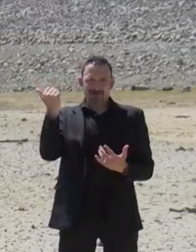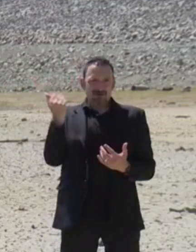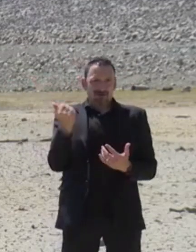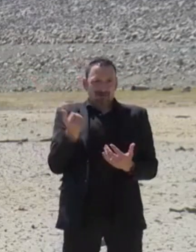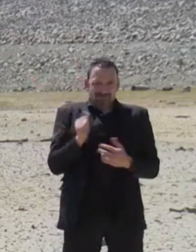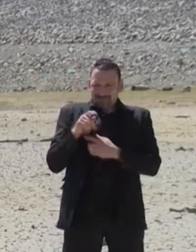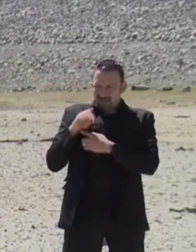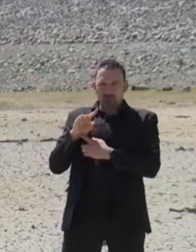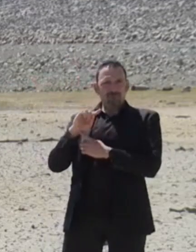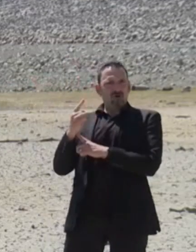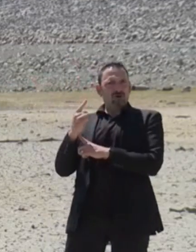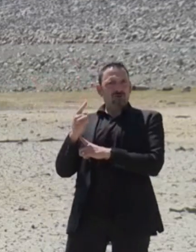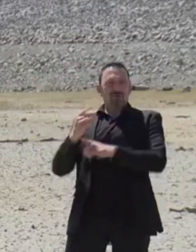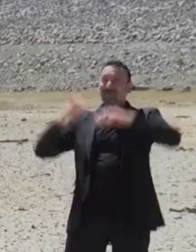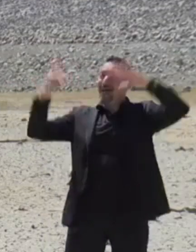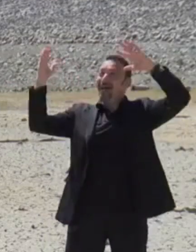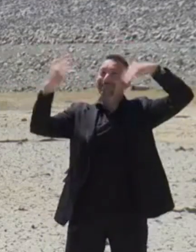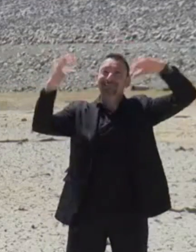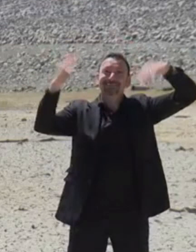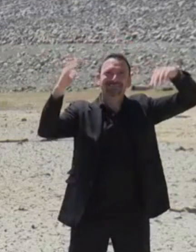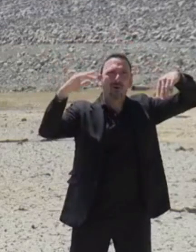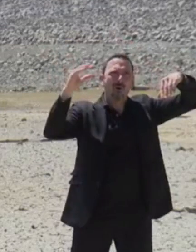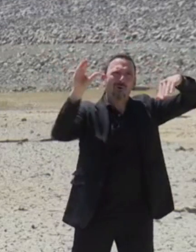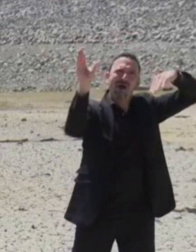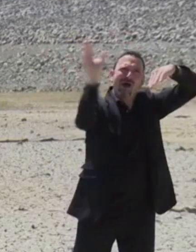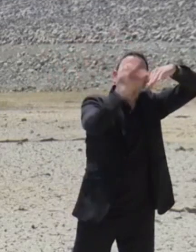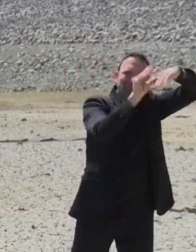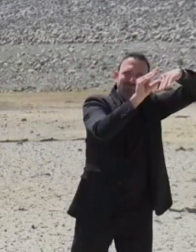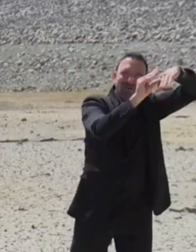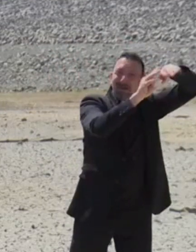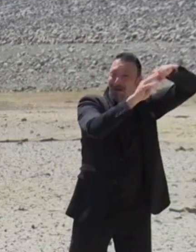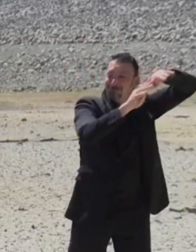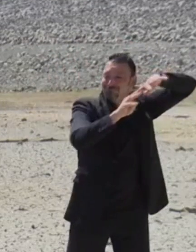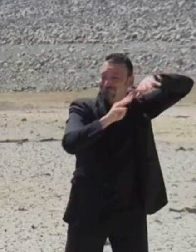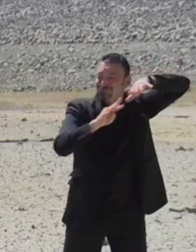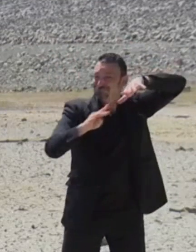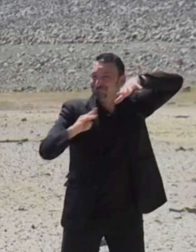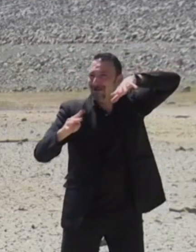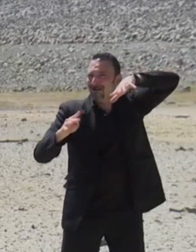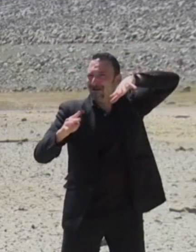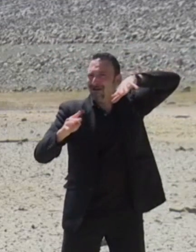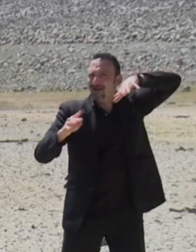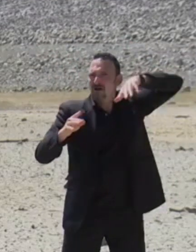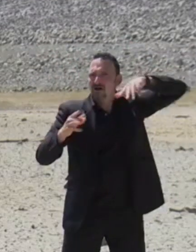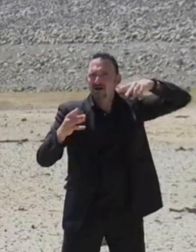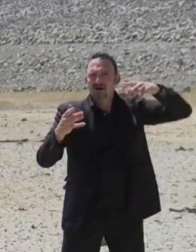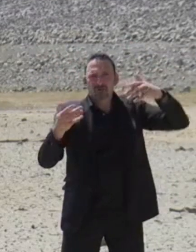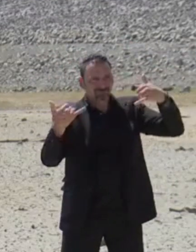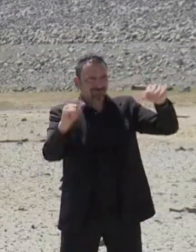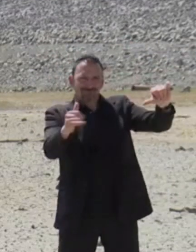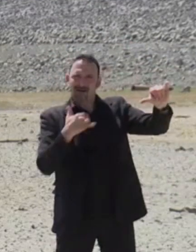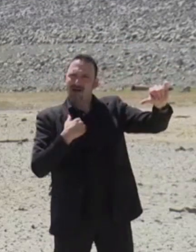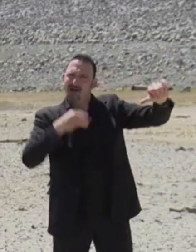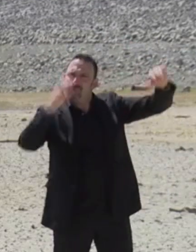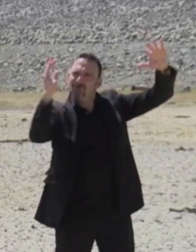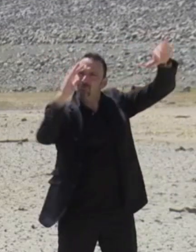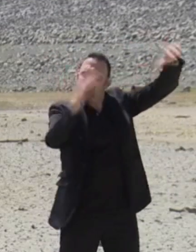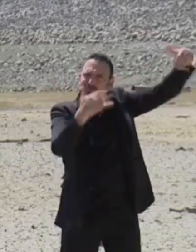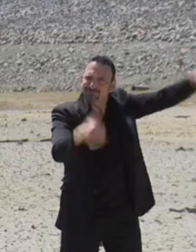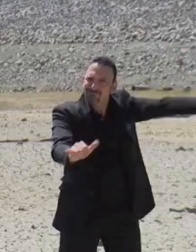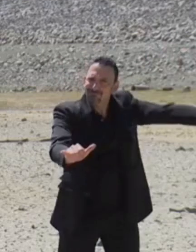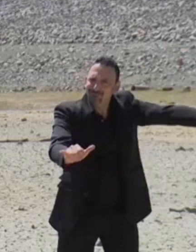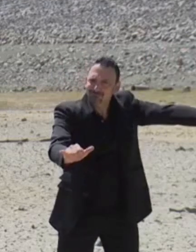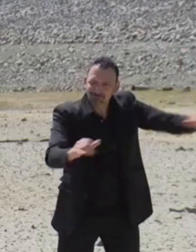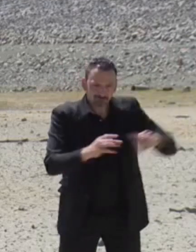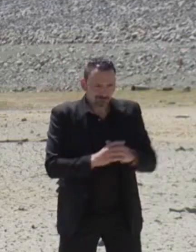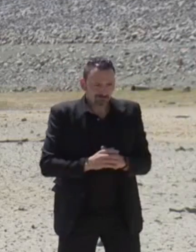1st snowpack survey in the second year of drought conditions in the state. We are prepared and have certainly advanced